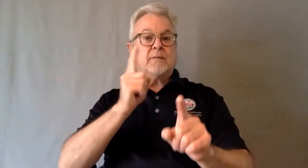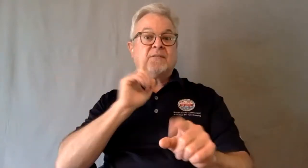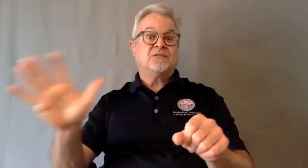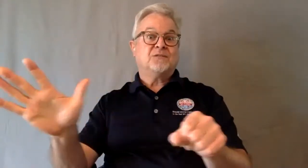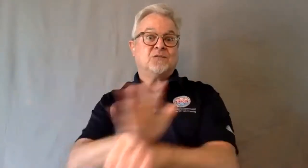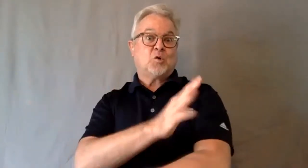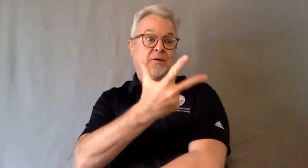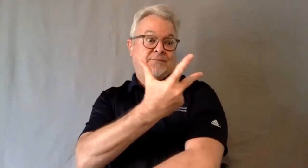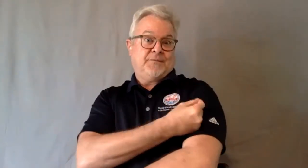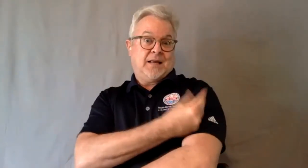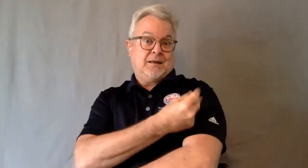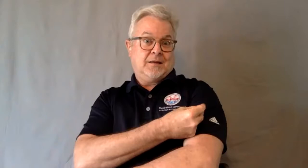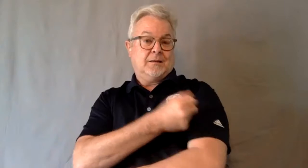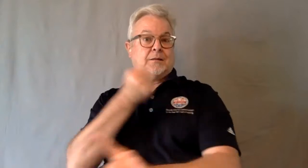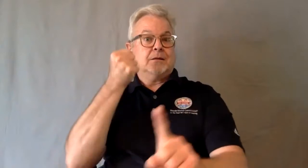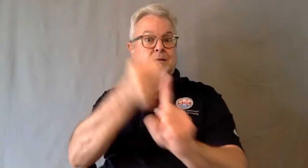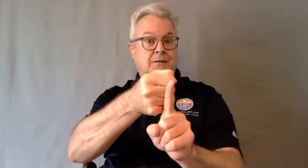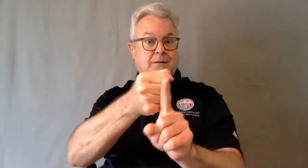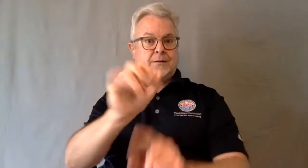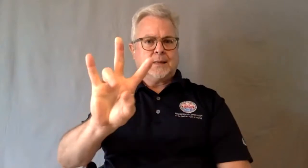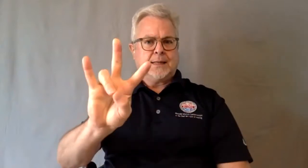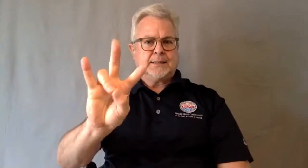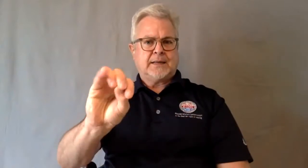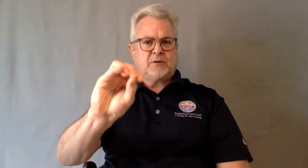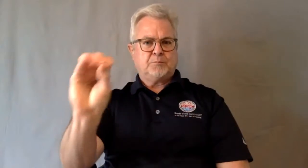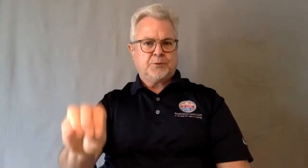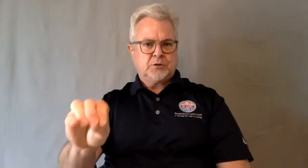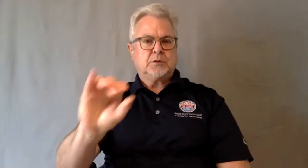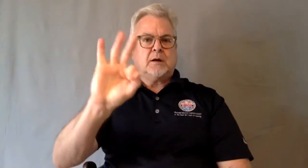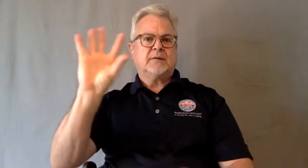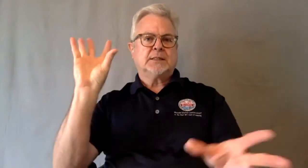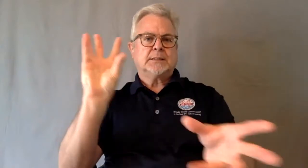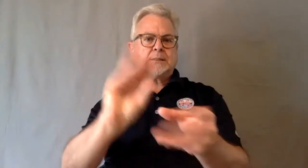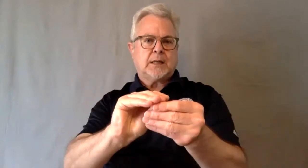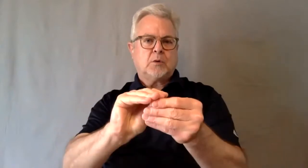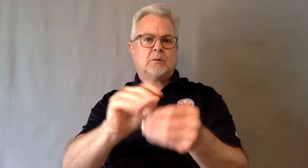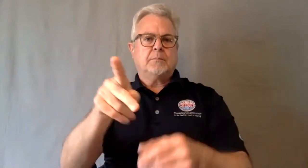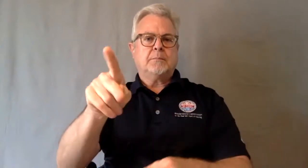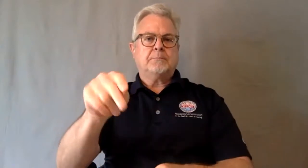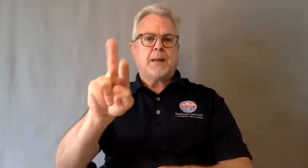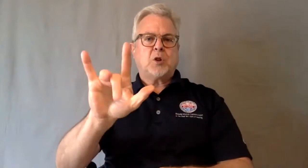recommendation here across the United States and in Rhode Island that the vaccination number should reach